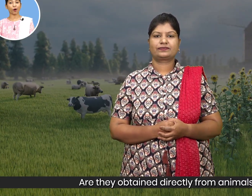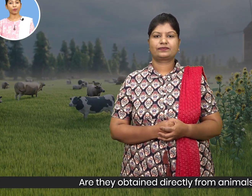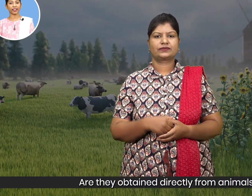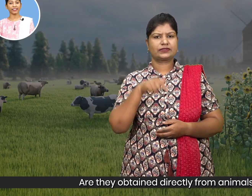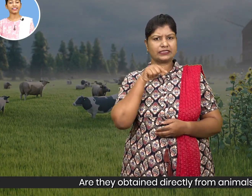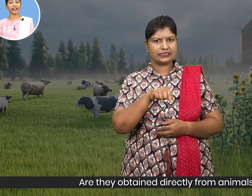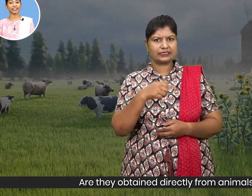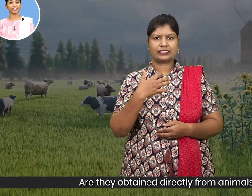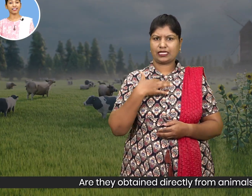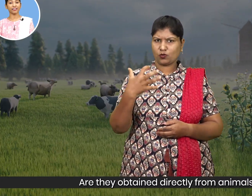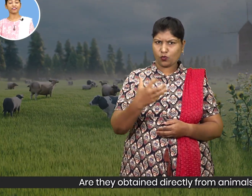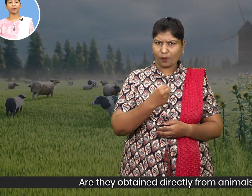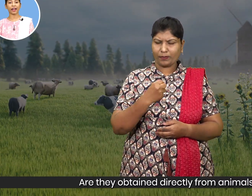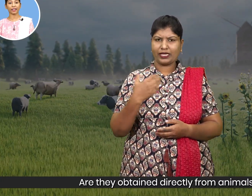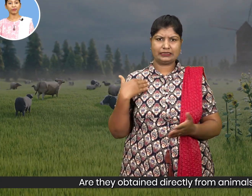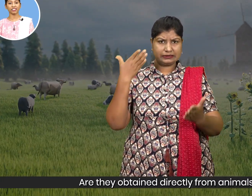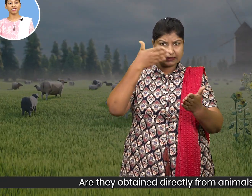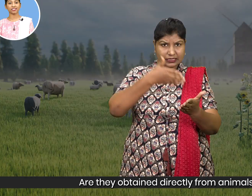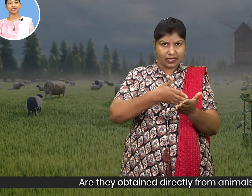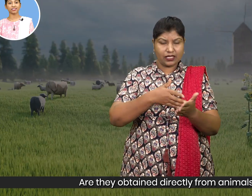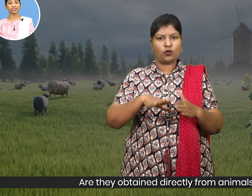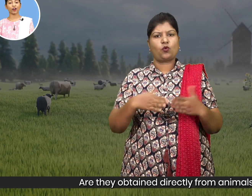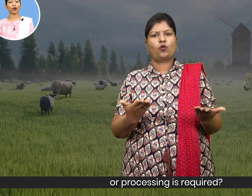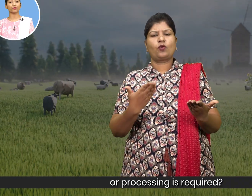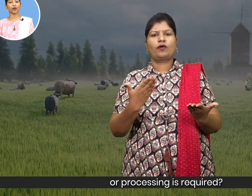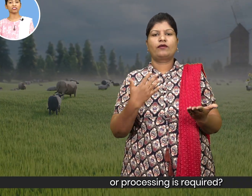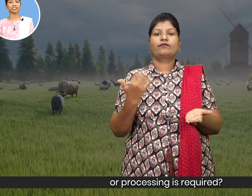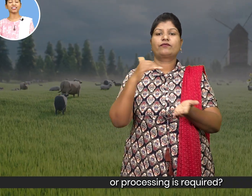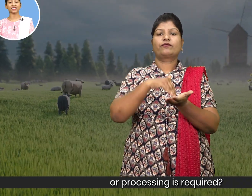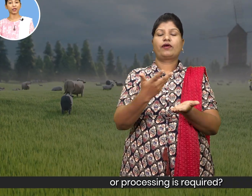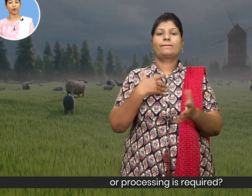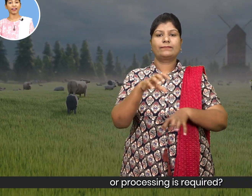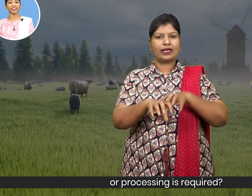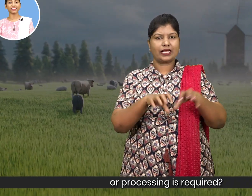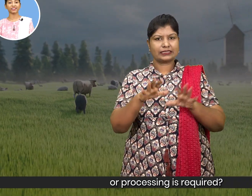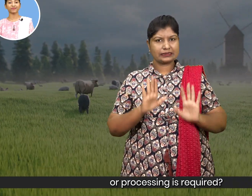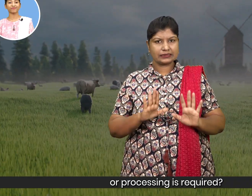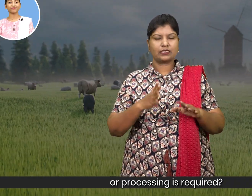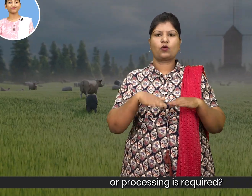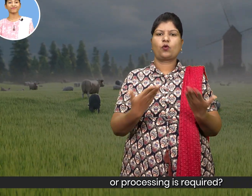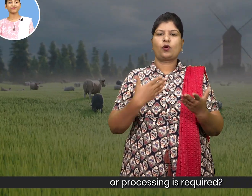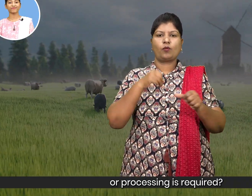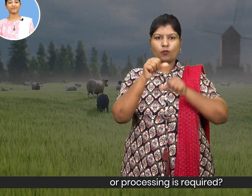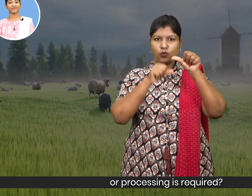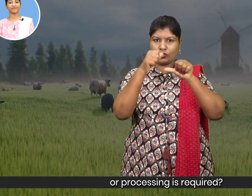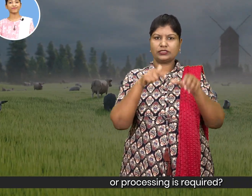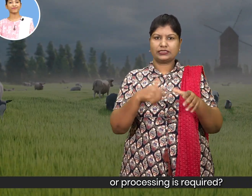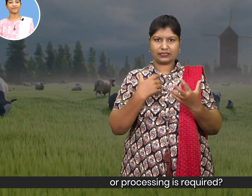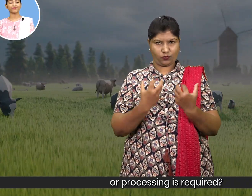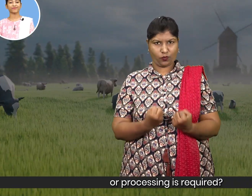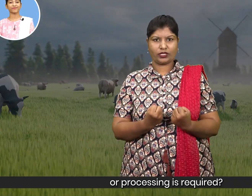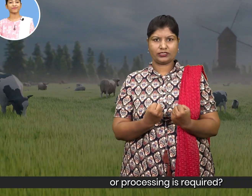Are they obtained directly from animals or processing is required?